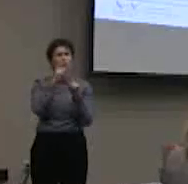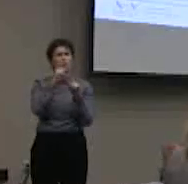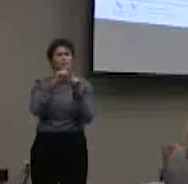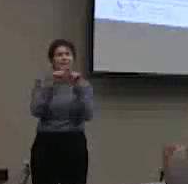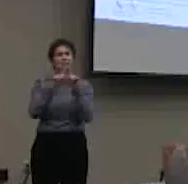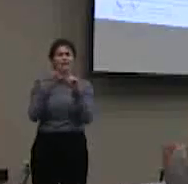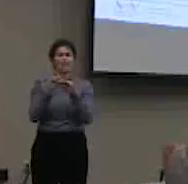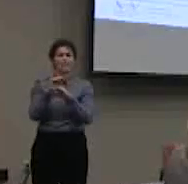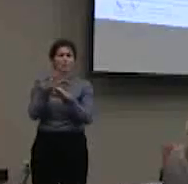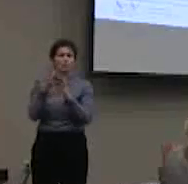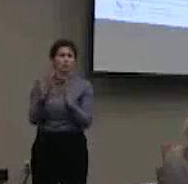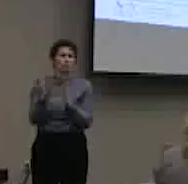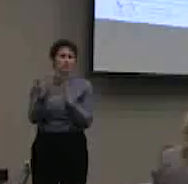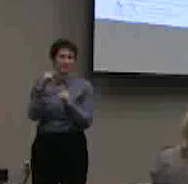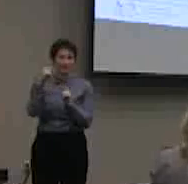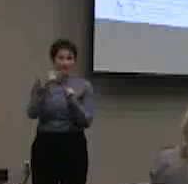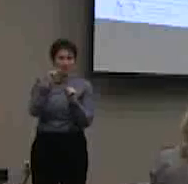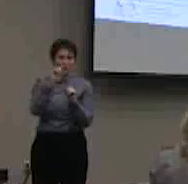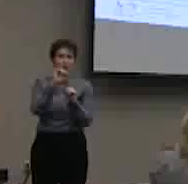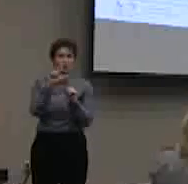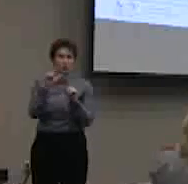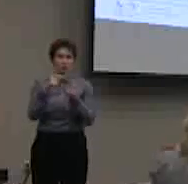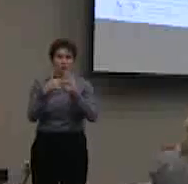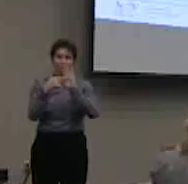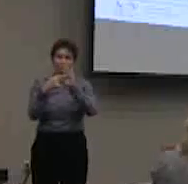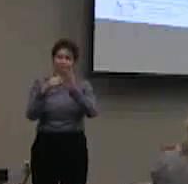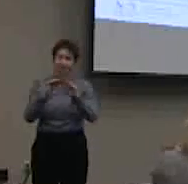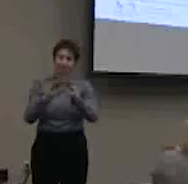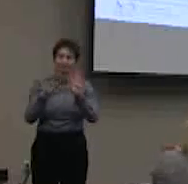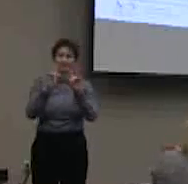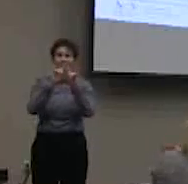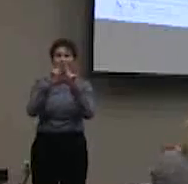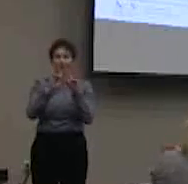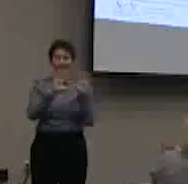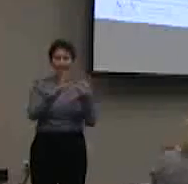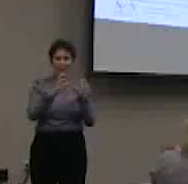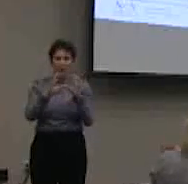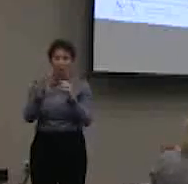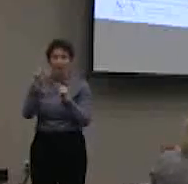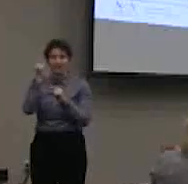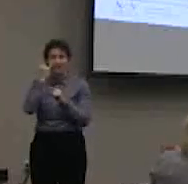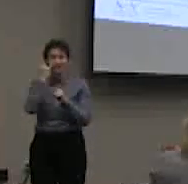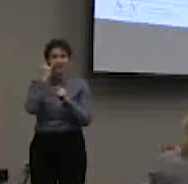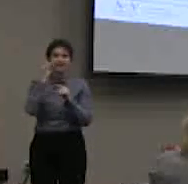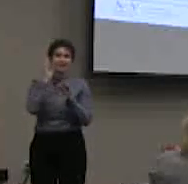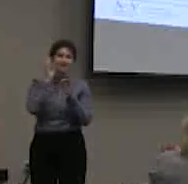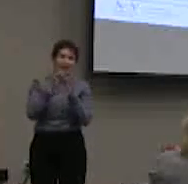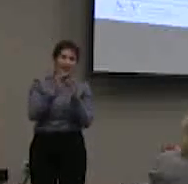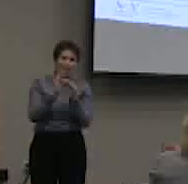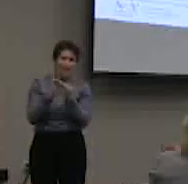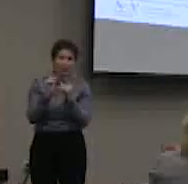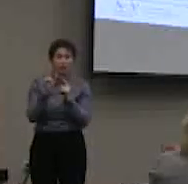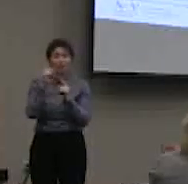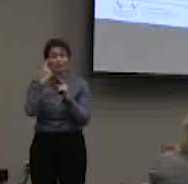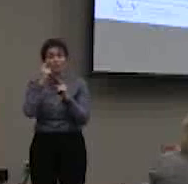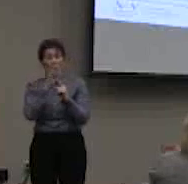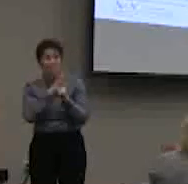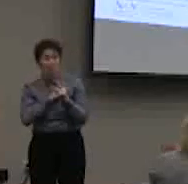out different categories. So whether it's faith-based or for-profit or non-profit in your communities, in your